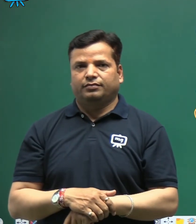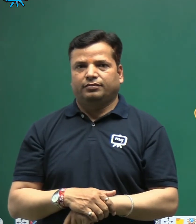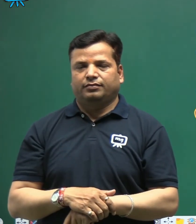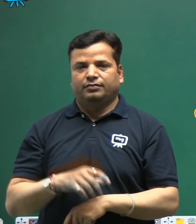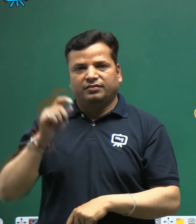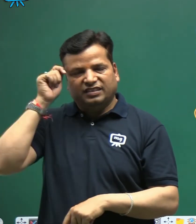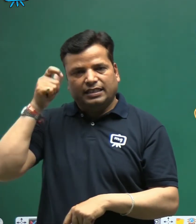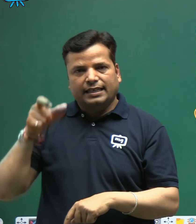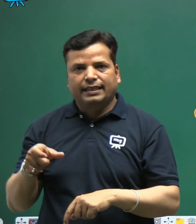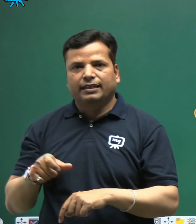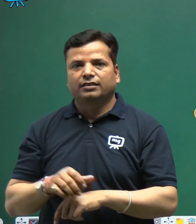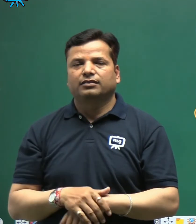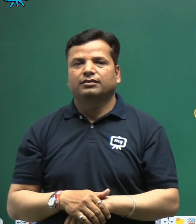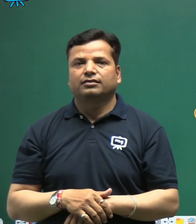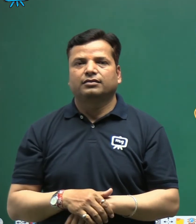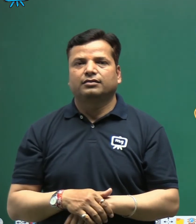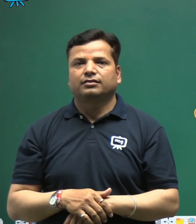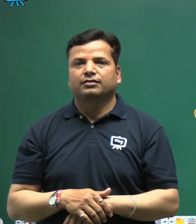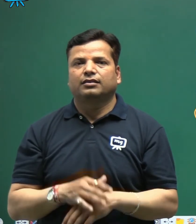things,